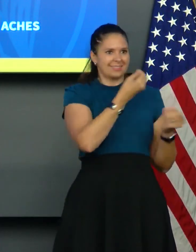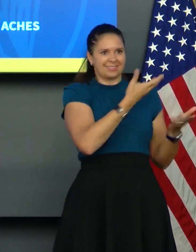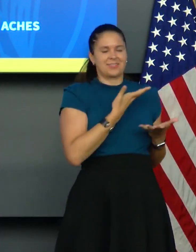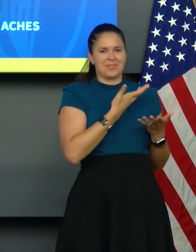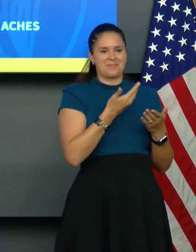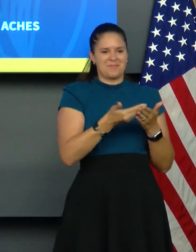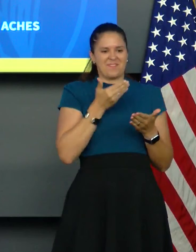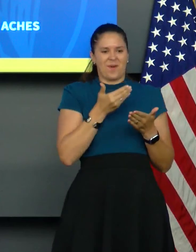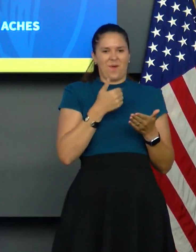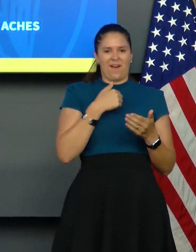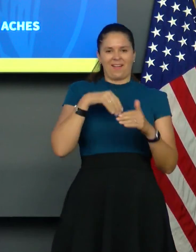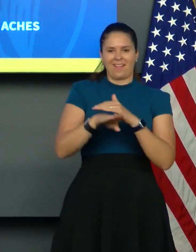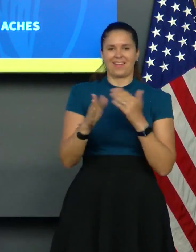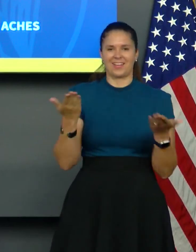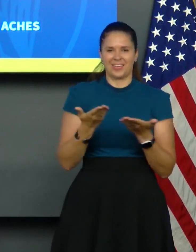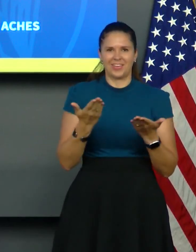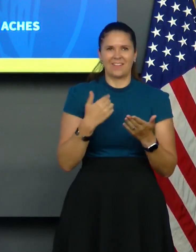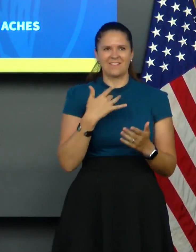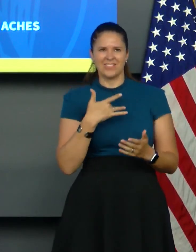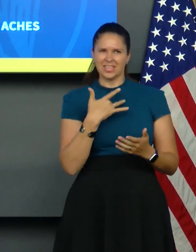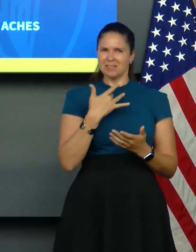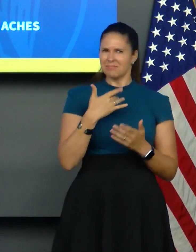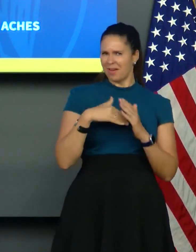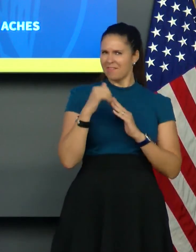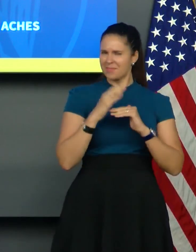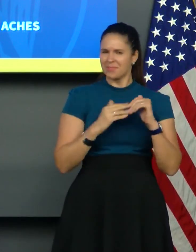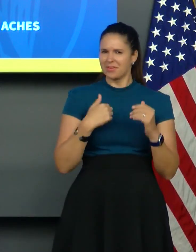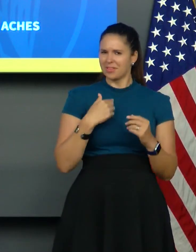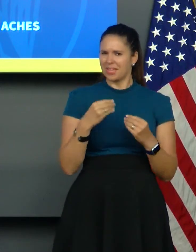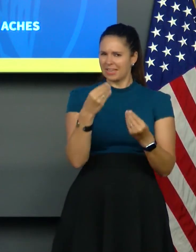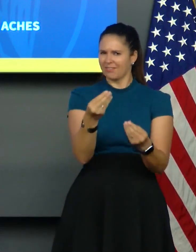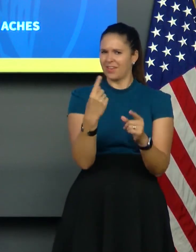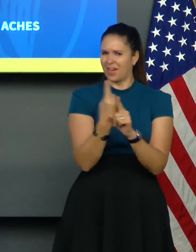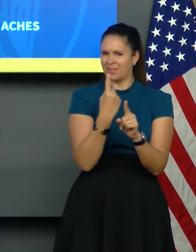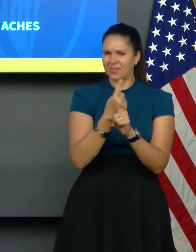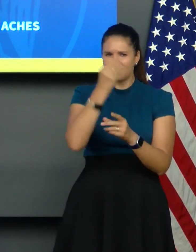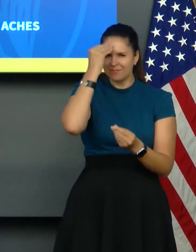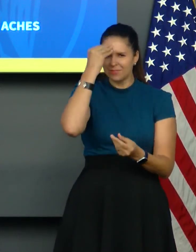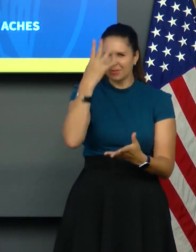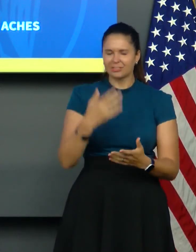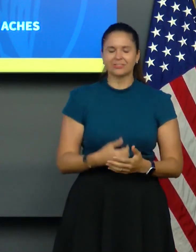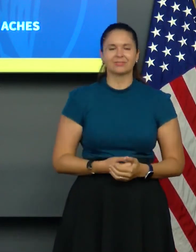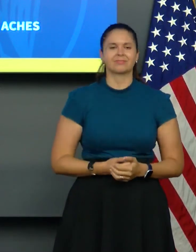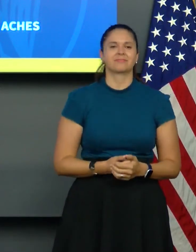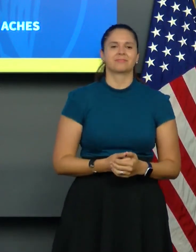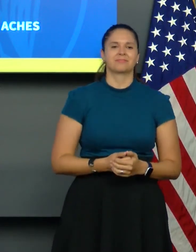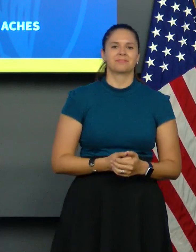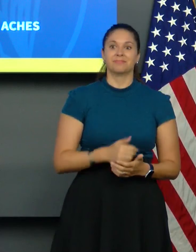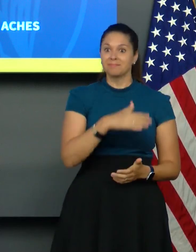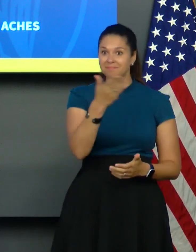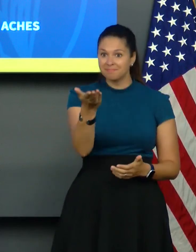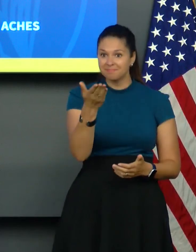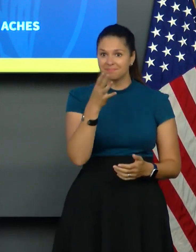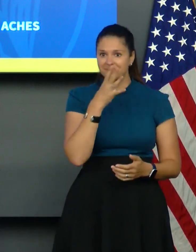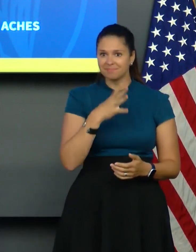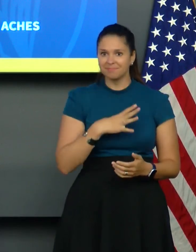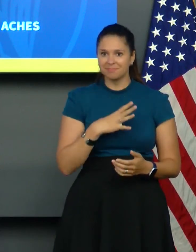today, so I'm accurate. I mean, I feel very comfortable that I'm giving you accurate information. Yes, ma'am.